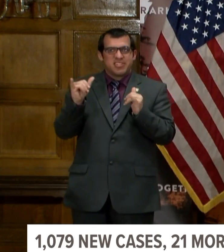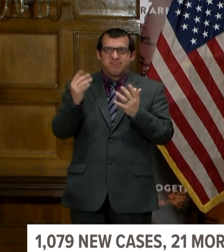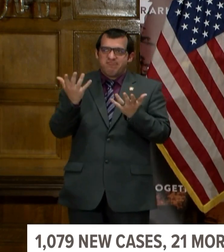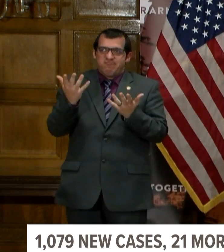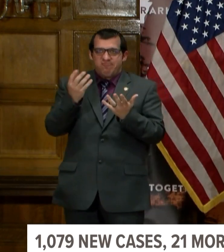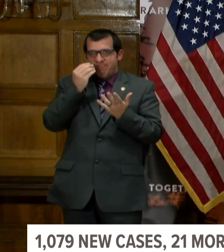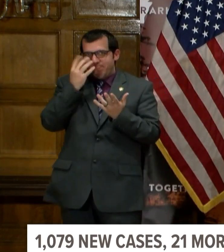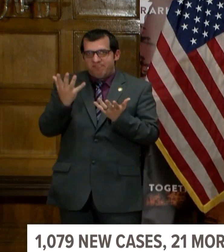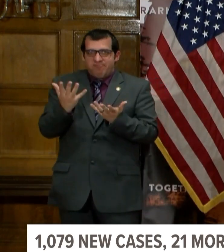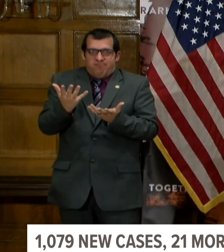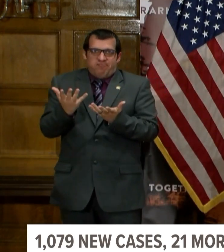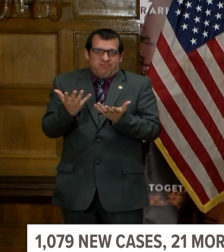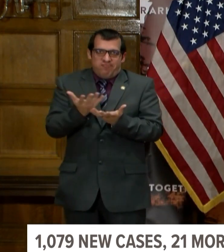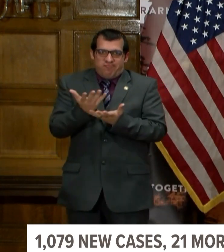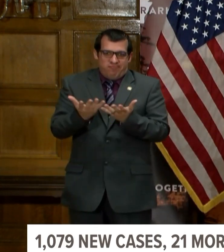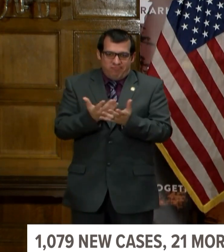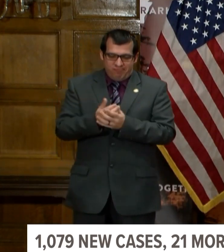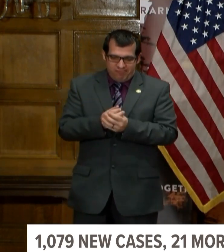Well,